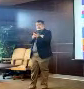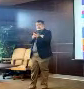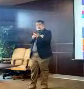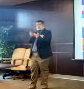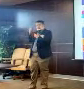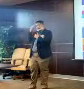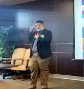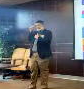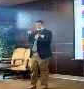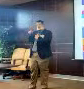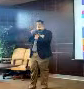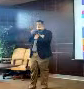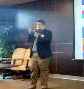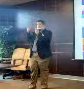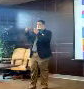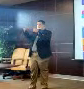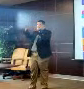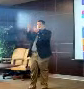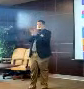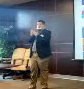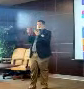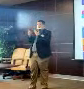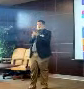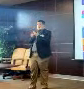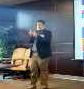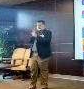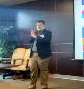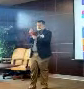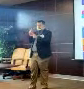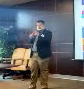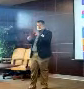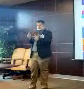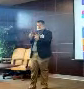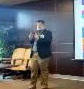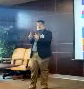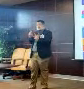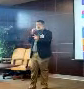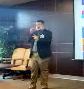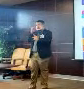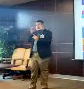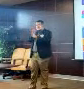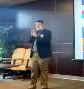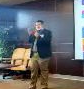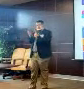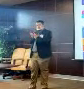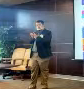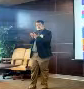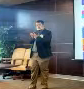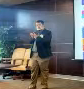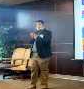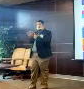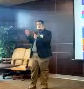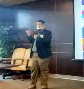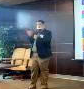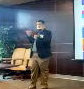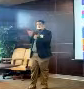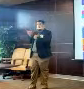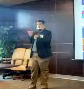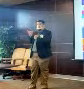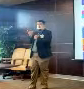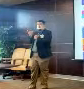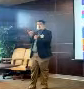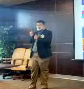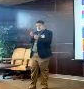been a very successful program in taking care of people in their home environment. We also,